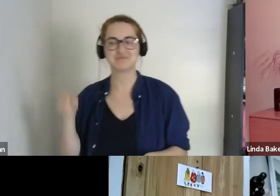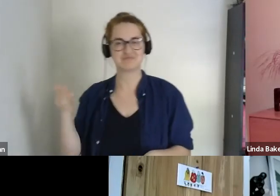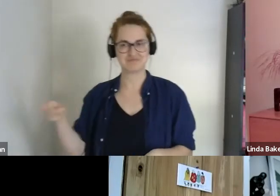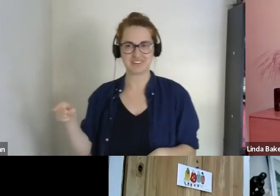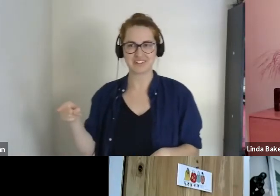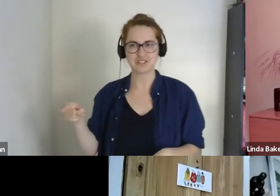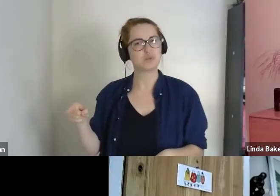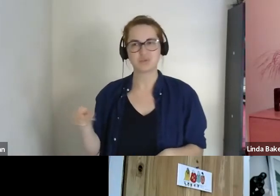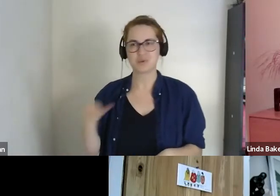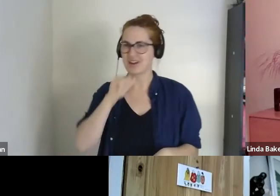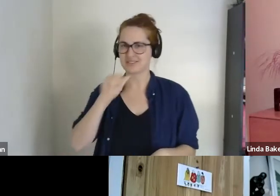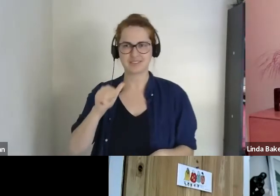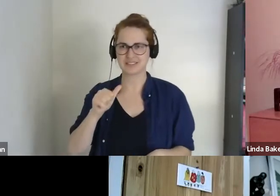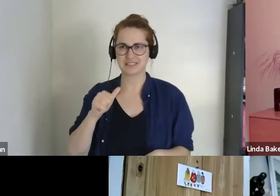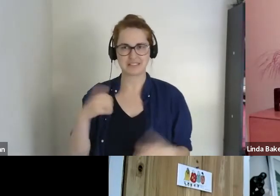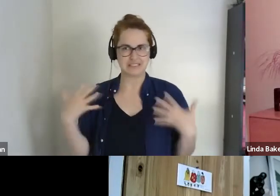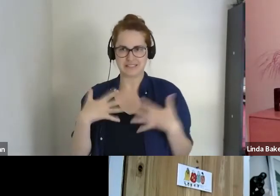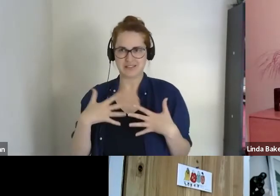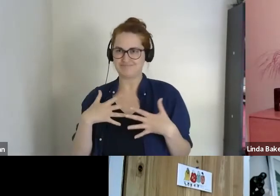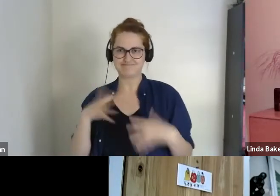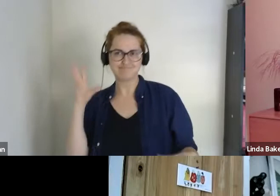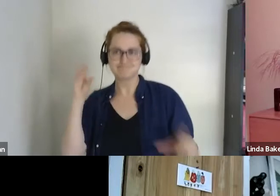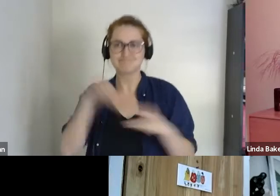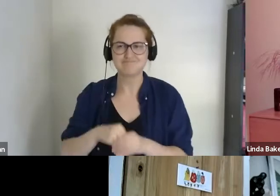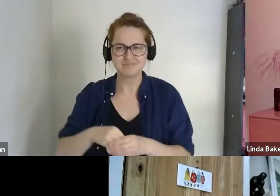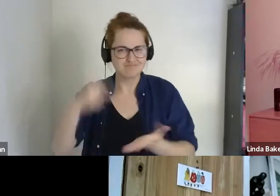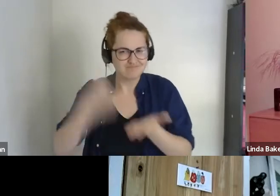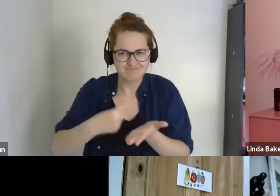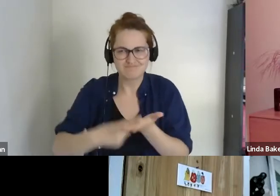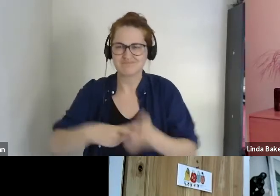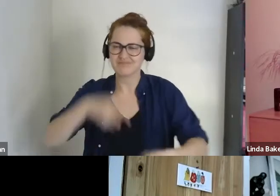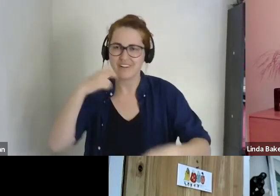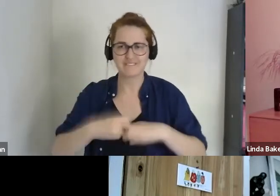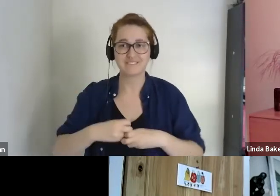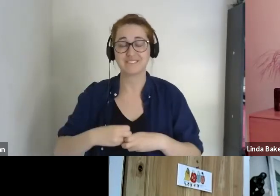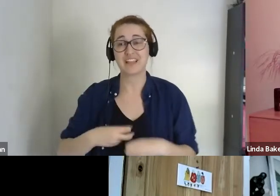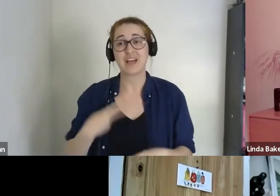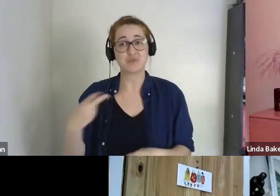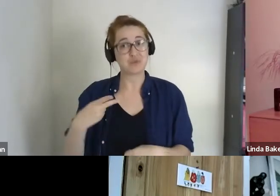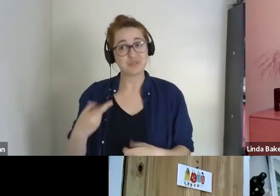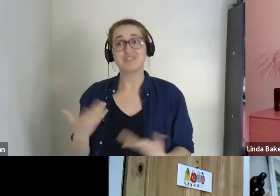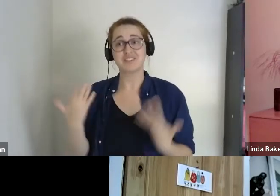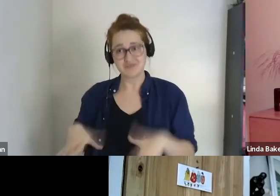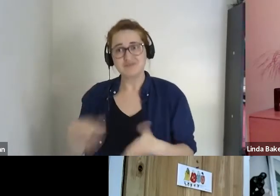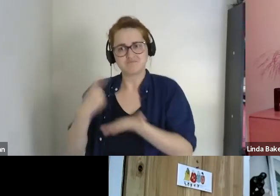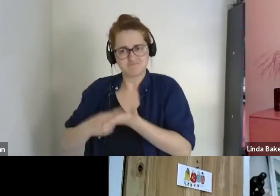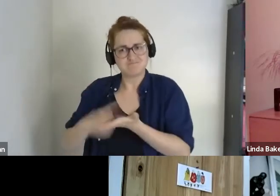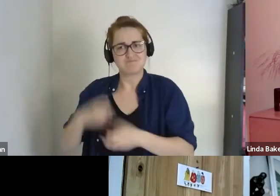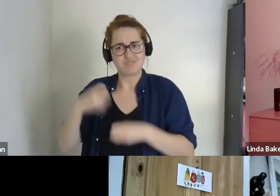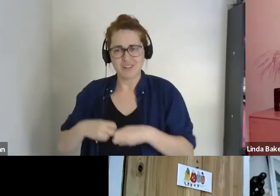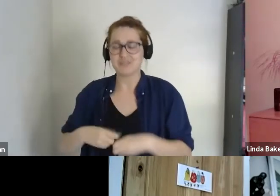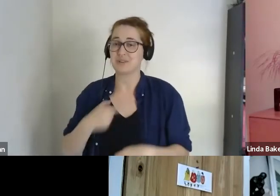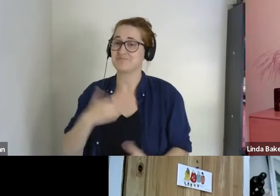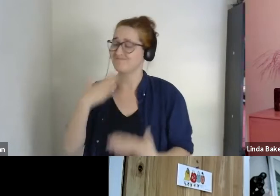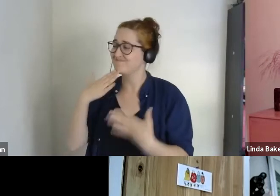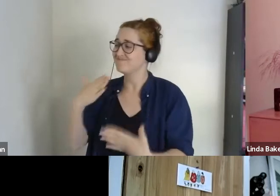those really difficult conversations. And she's had a few of those with me, and I'm grateful to her for them. You